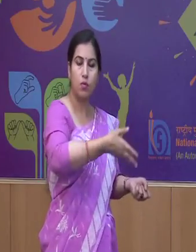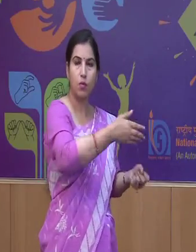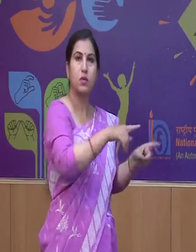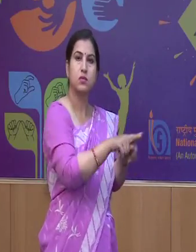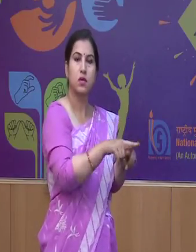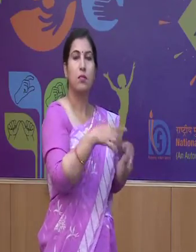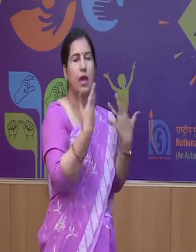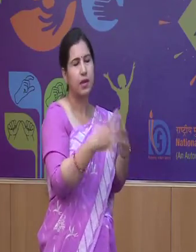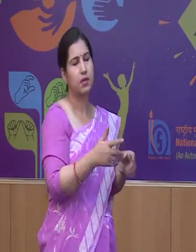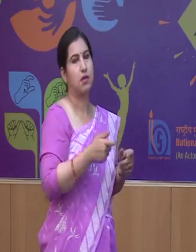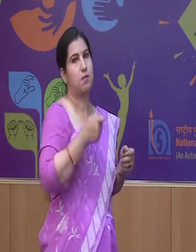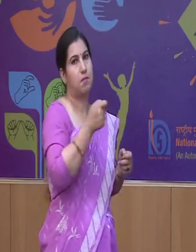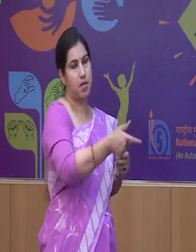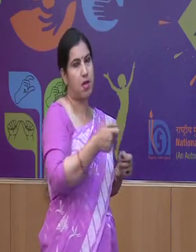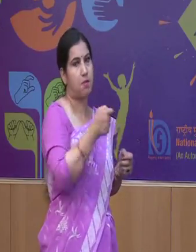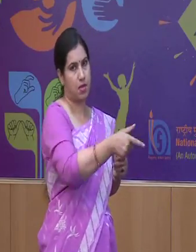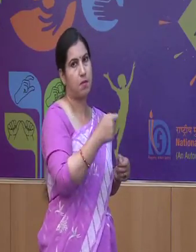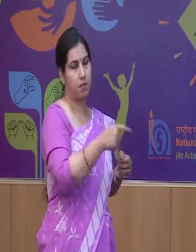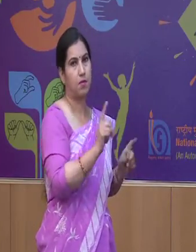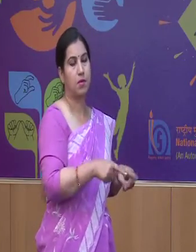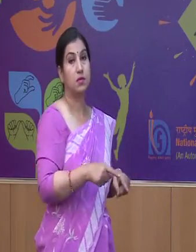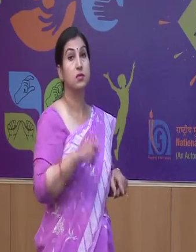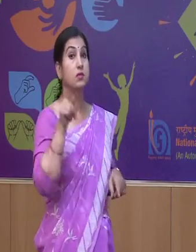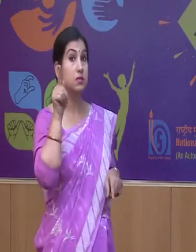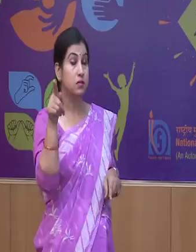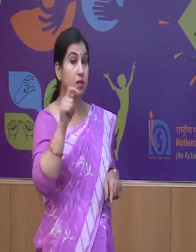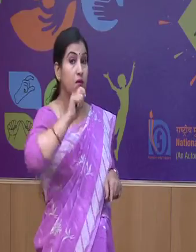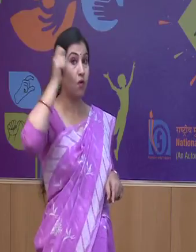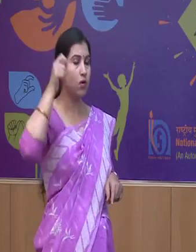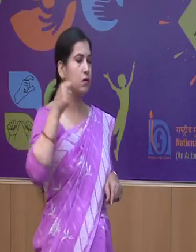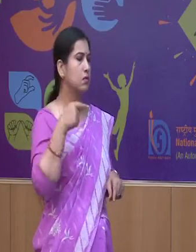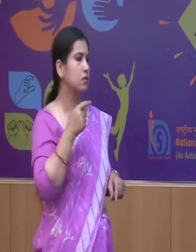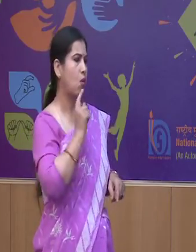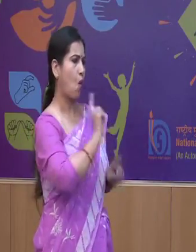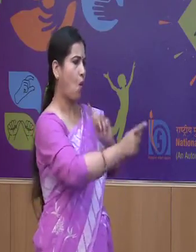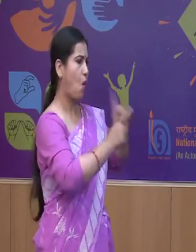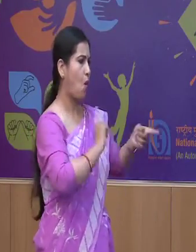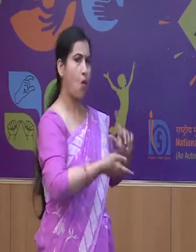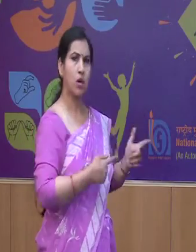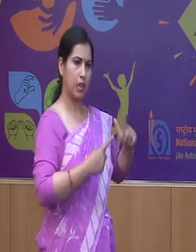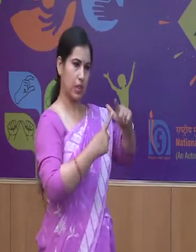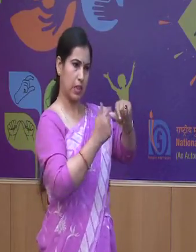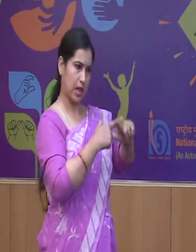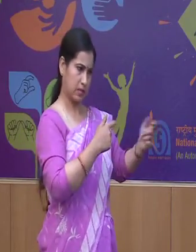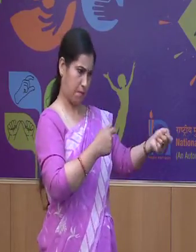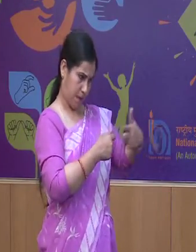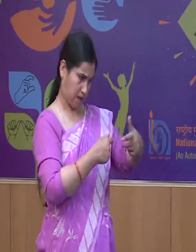All this needed a lot of money, and the British imposed heavy taxes on the farmers for these